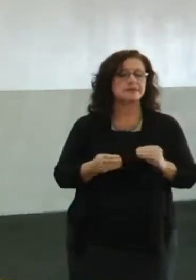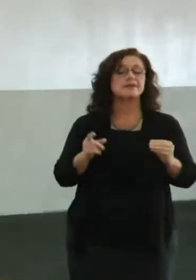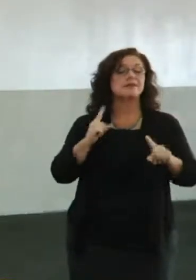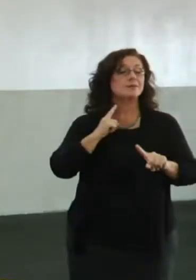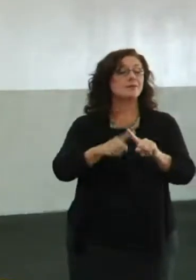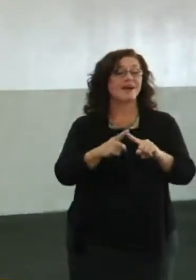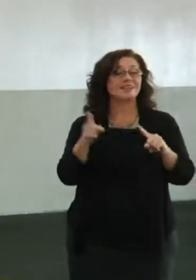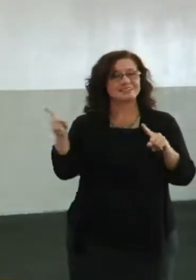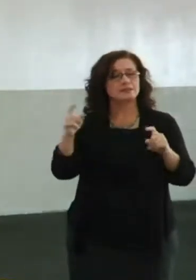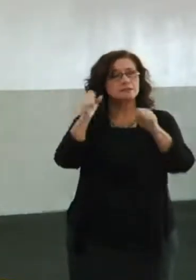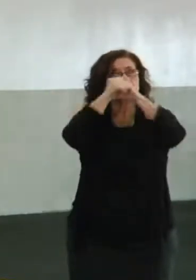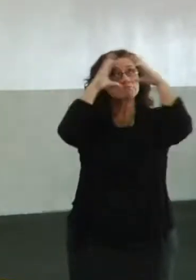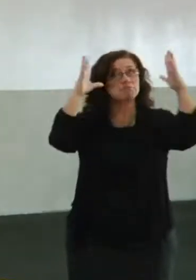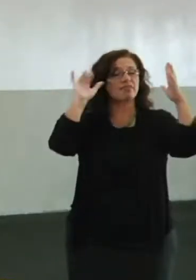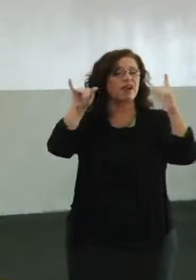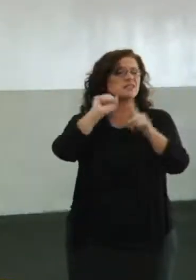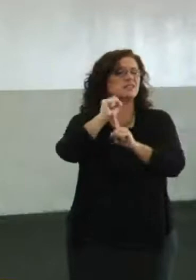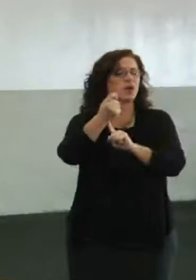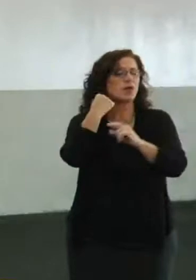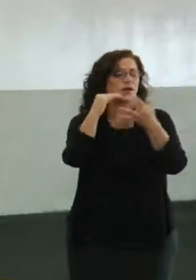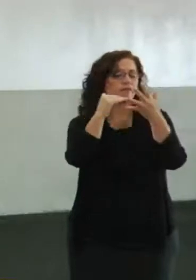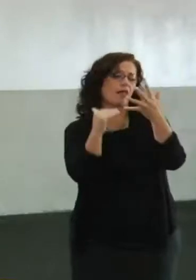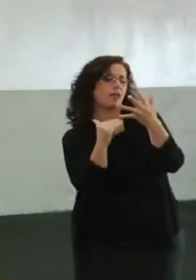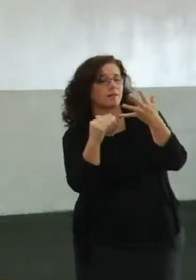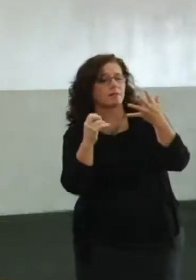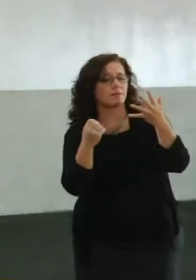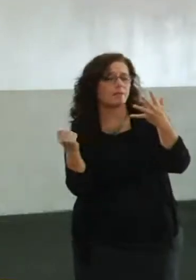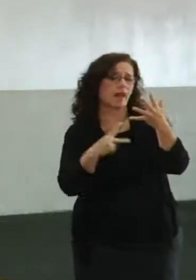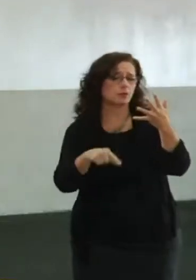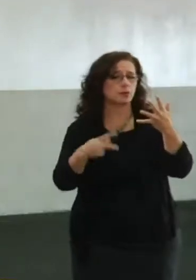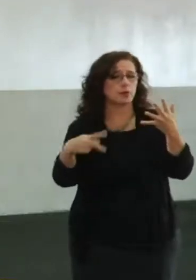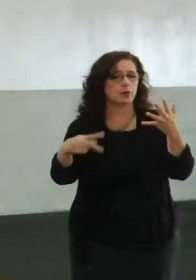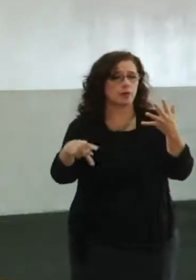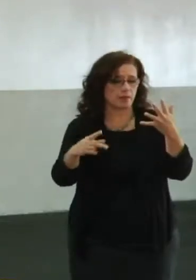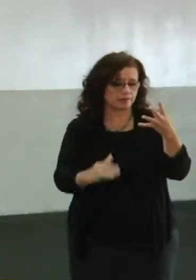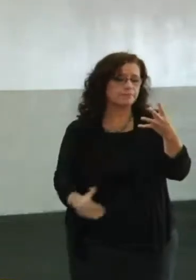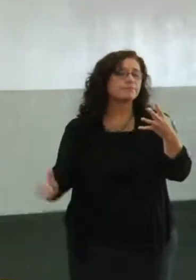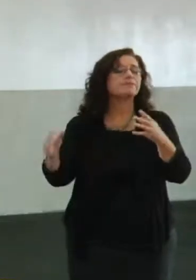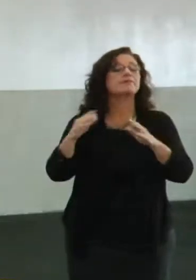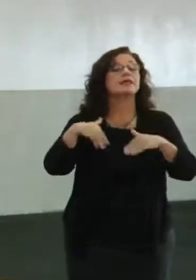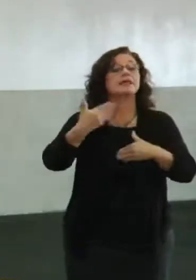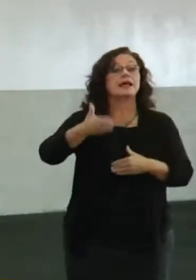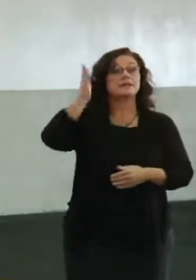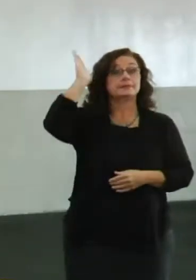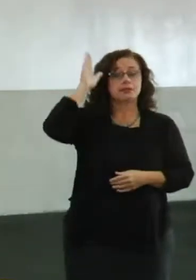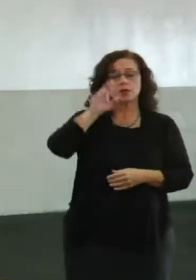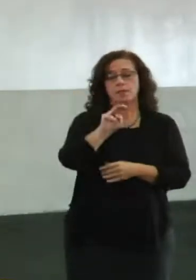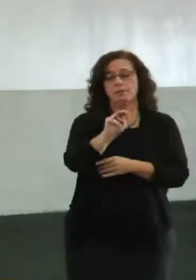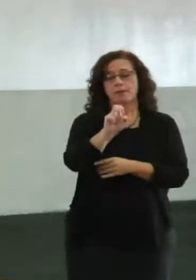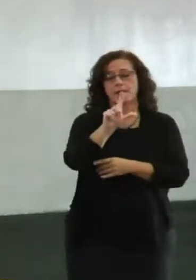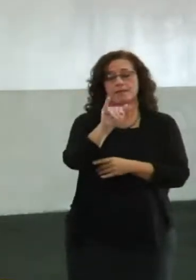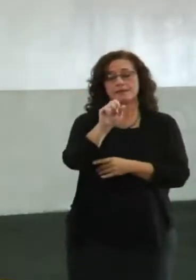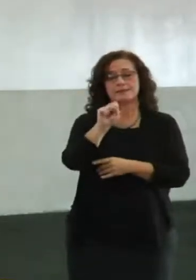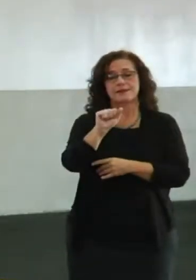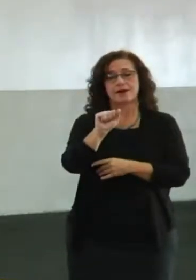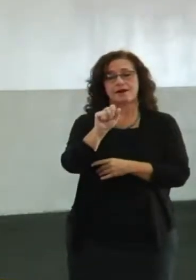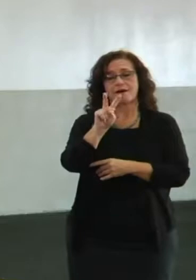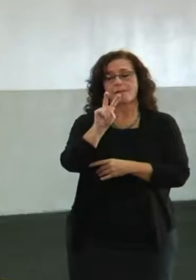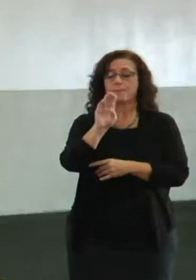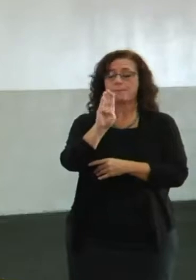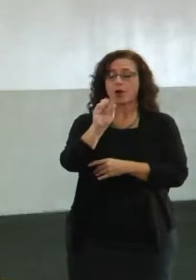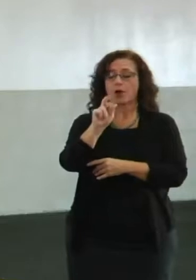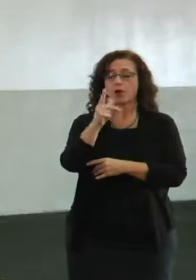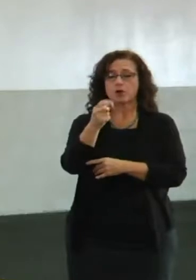to purple. We'll be talking with Melissa Barger, our medical director for Ventura County Ambulatory